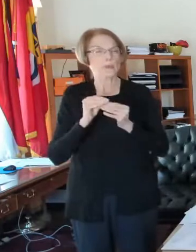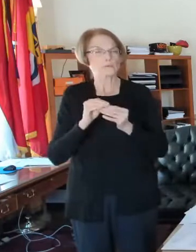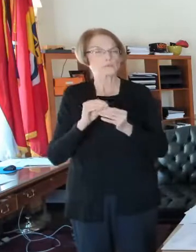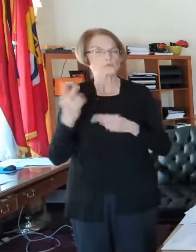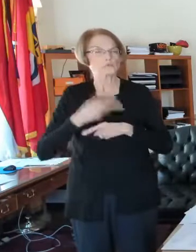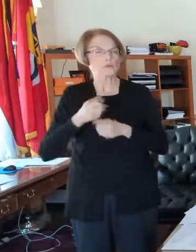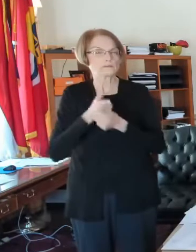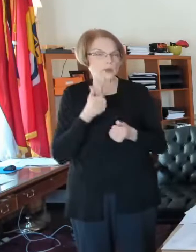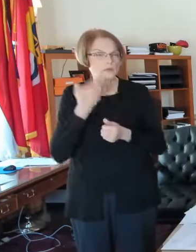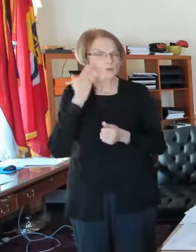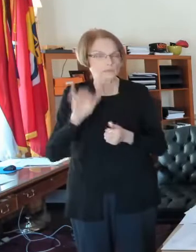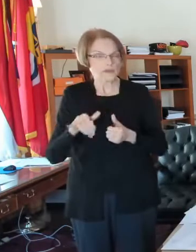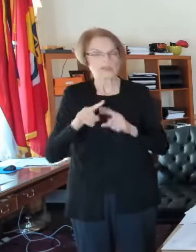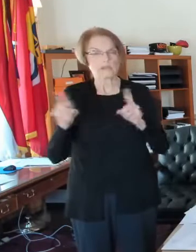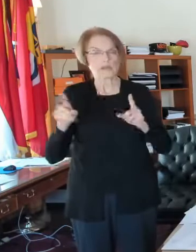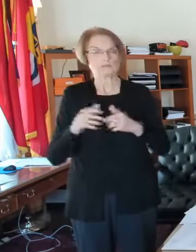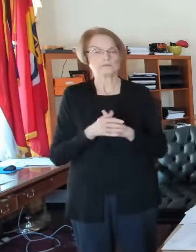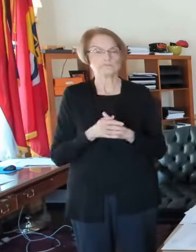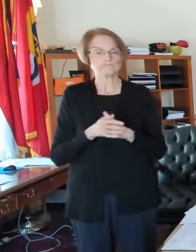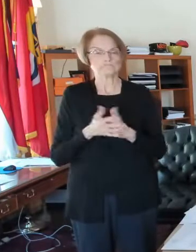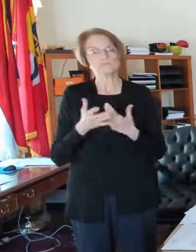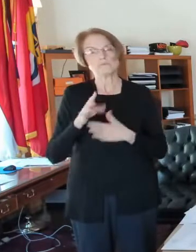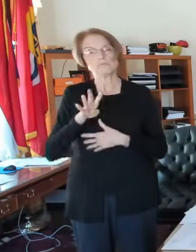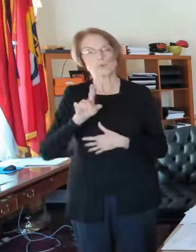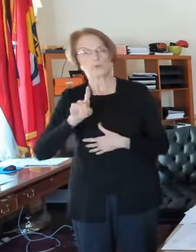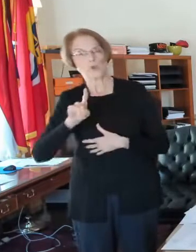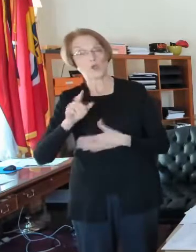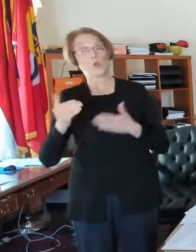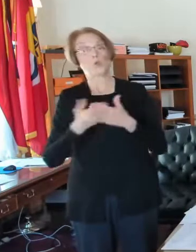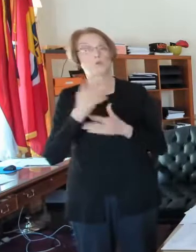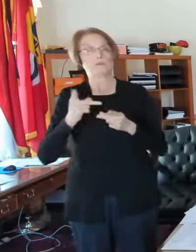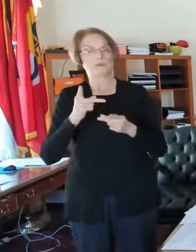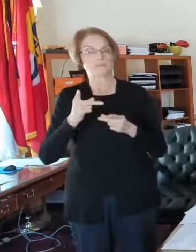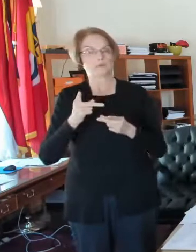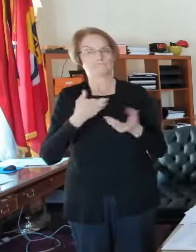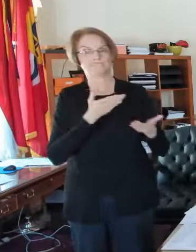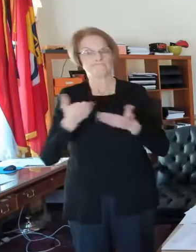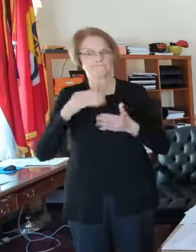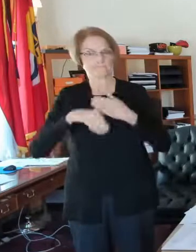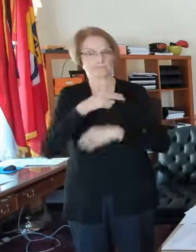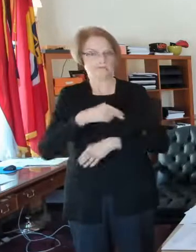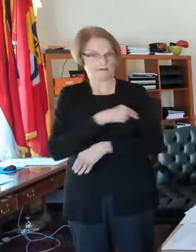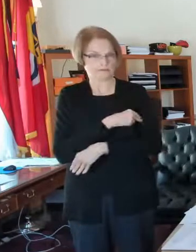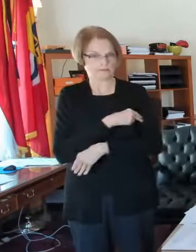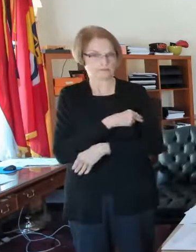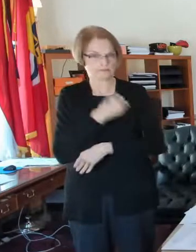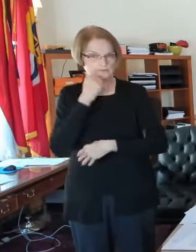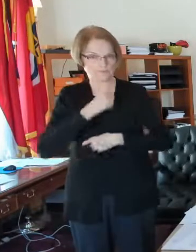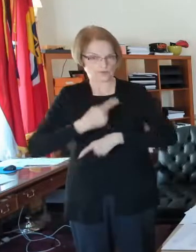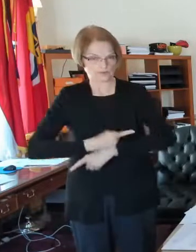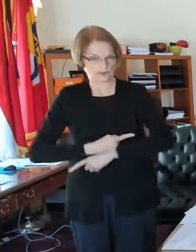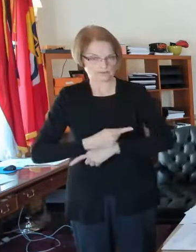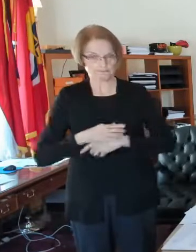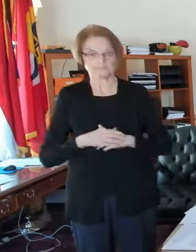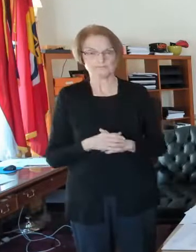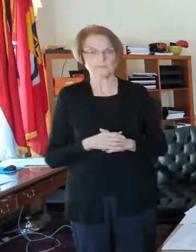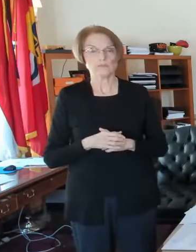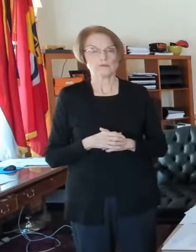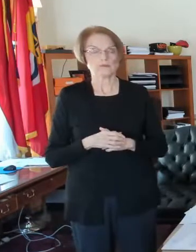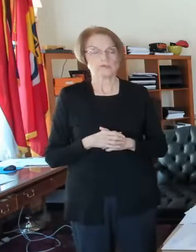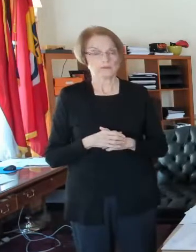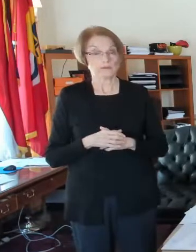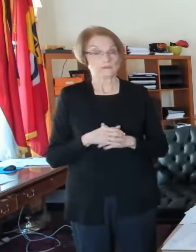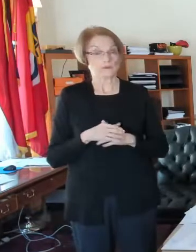that. But so we're running about 41 cases average per day. So all of these numbers